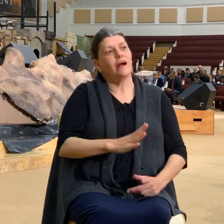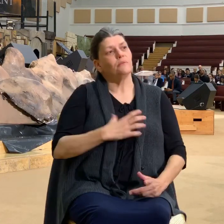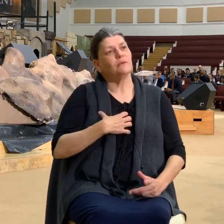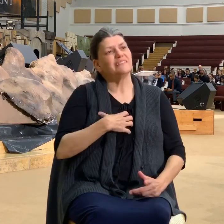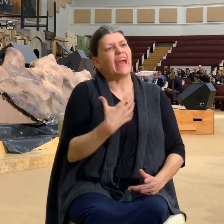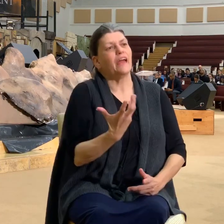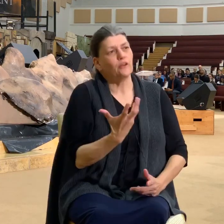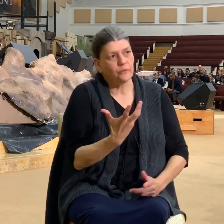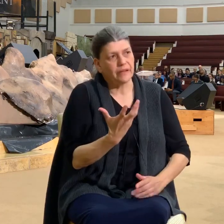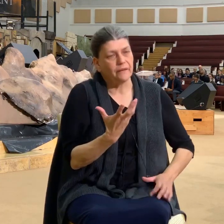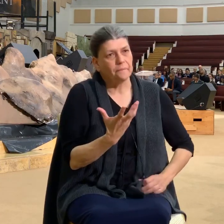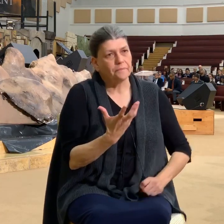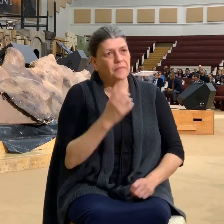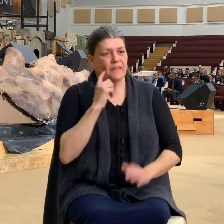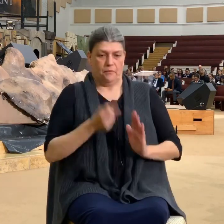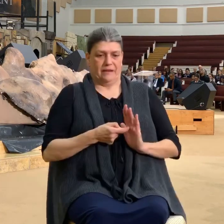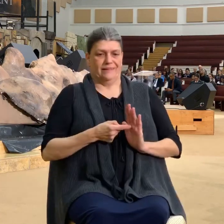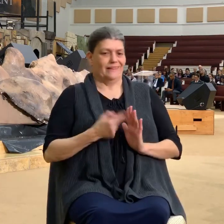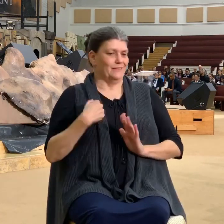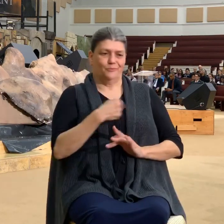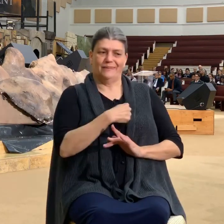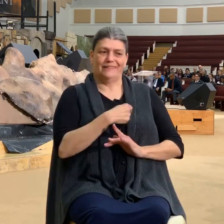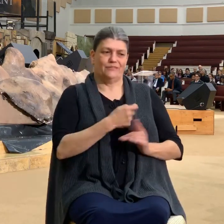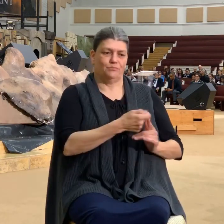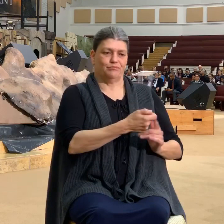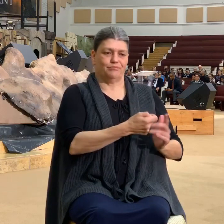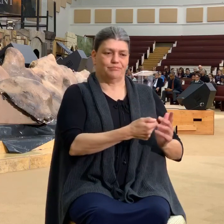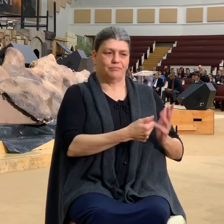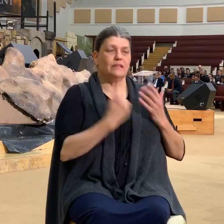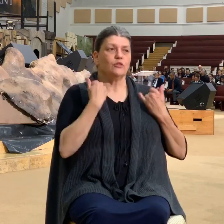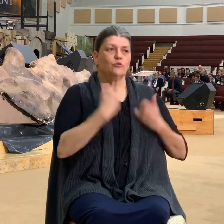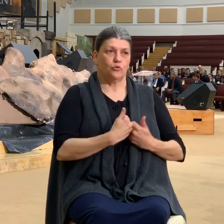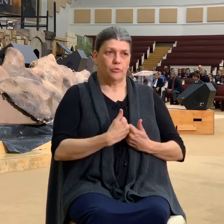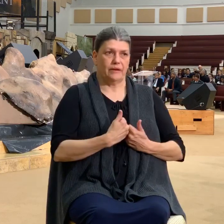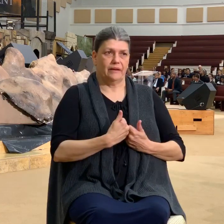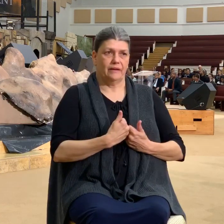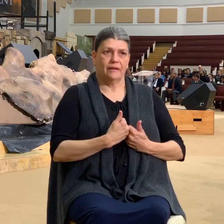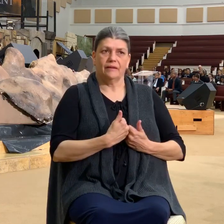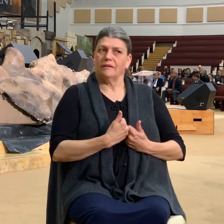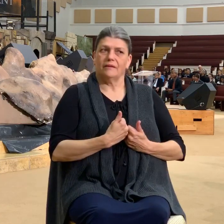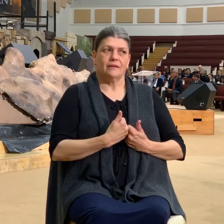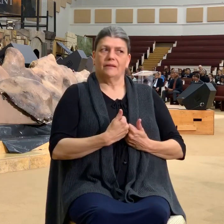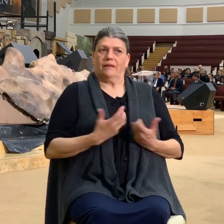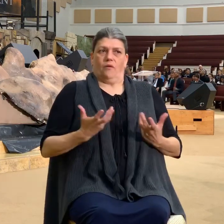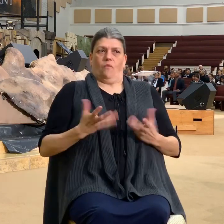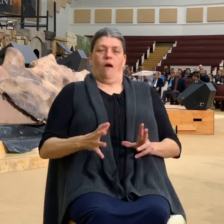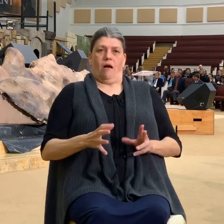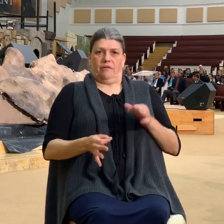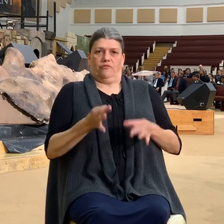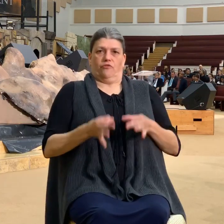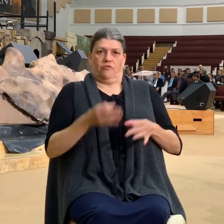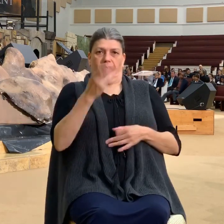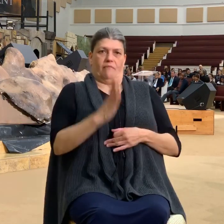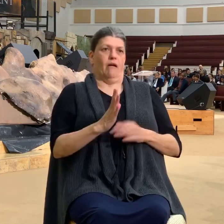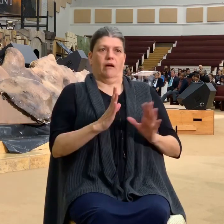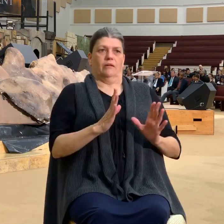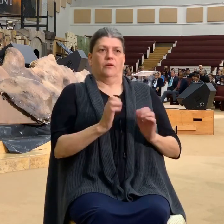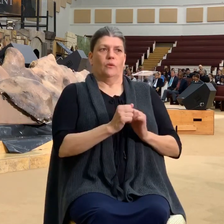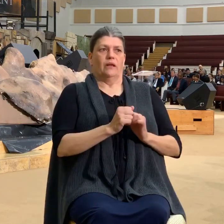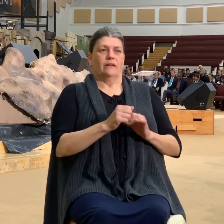they recognized, we got to take this stuff off, because the judgment of God is going to depend on us. When